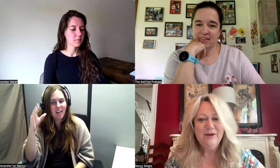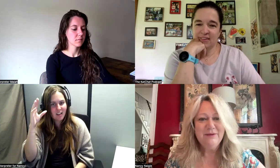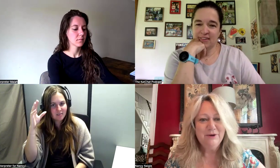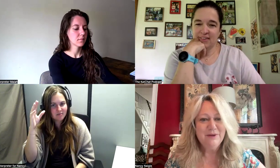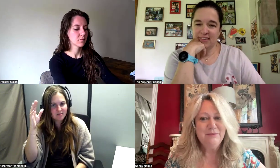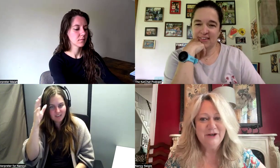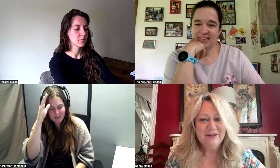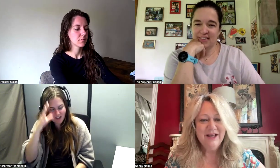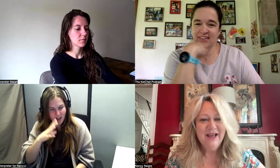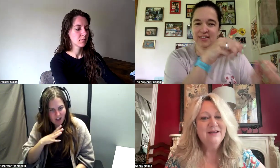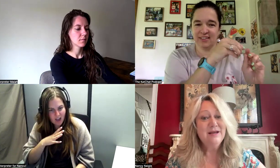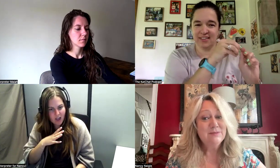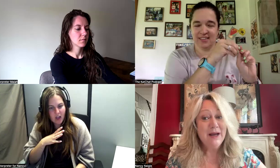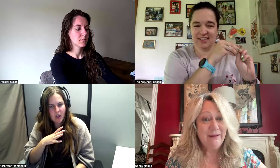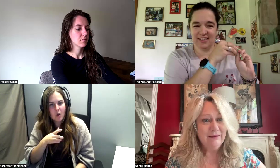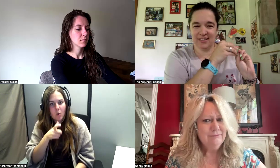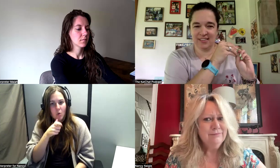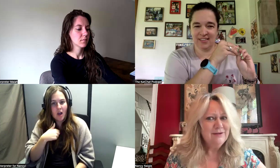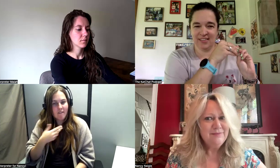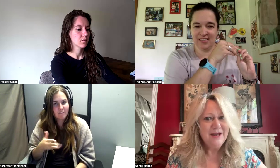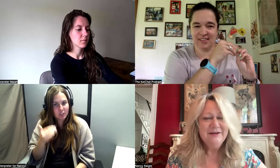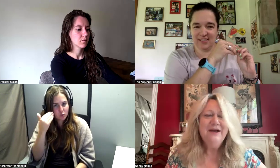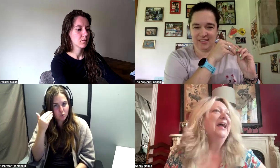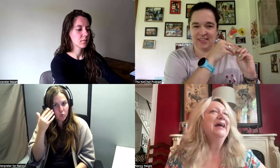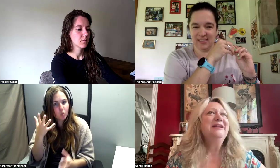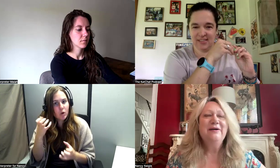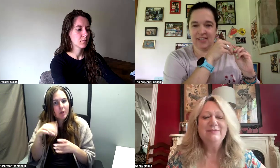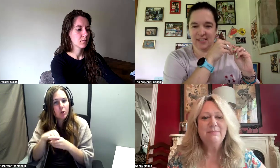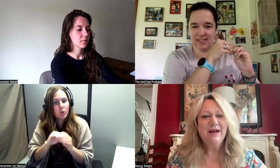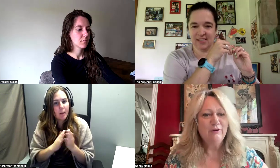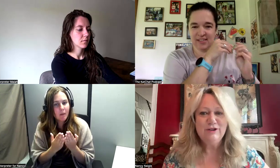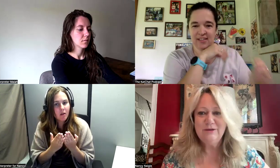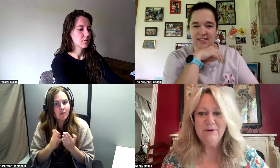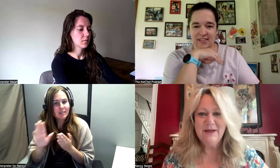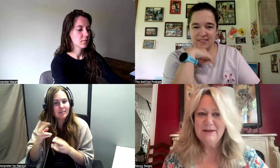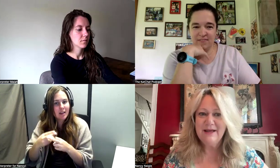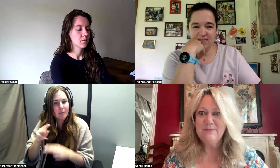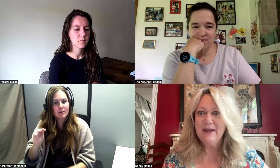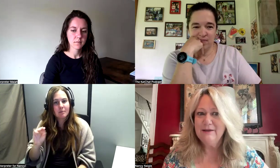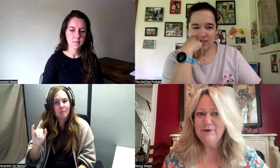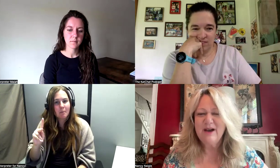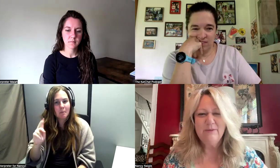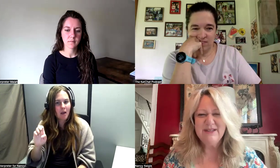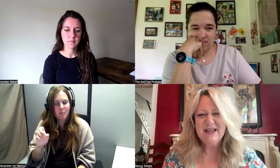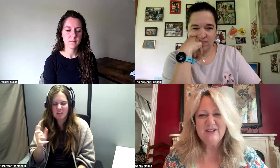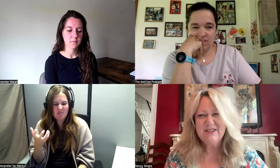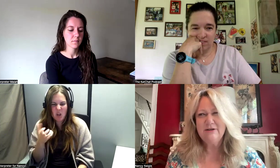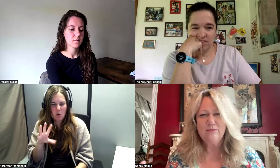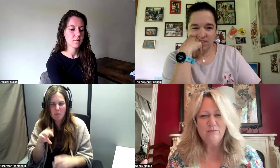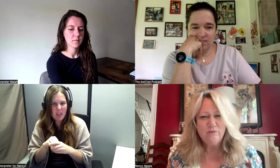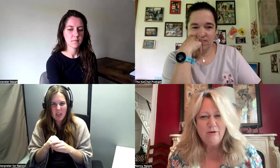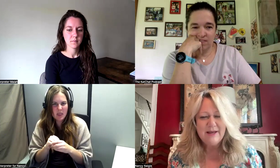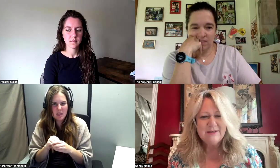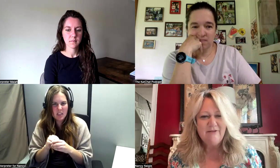who wanted me to put him in a book. And his name was Mike. Mike. And he was like, but I don't want you to put me in as Mike in the book. I want to be it's